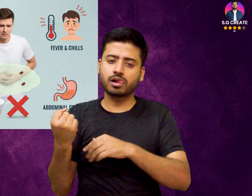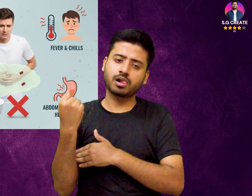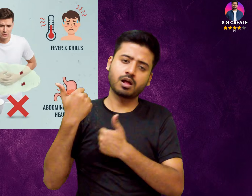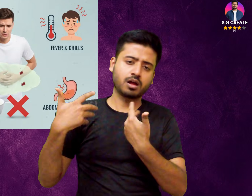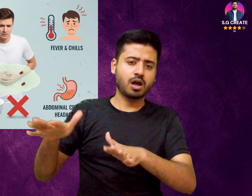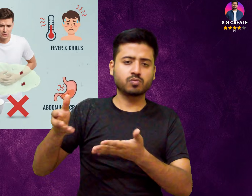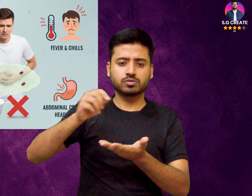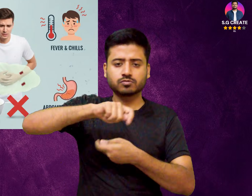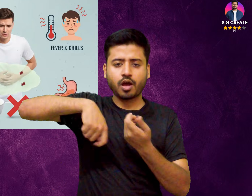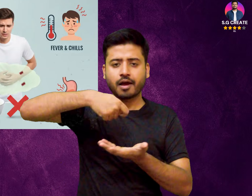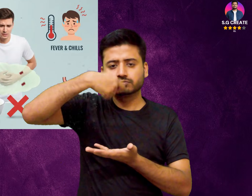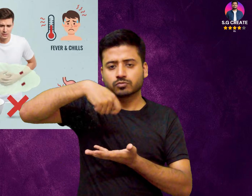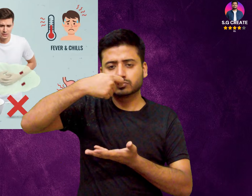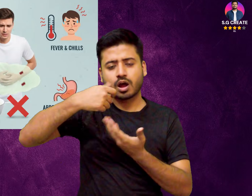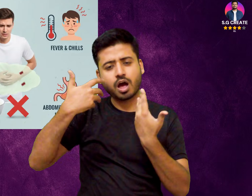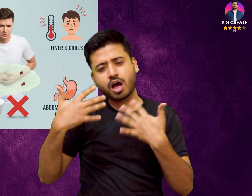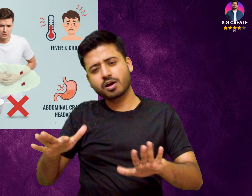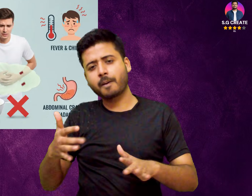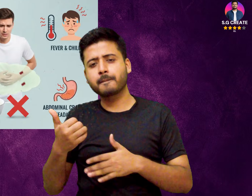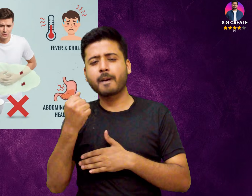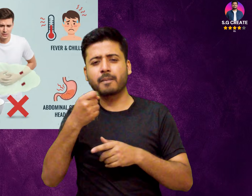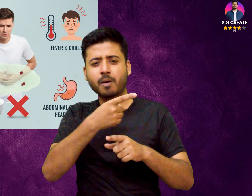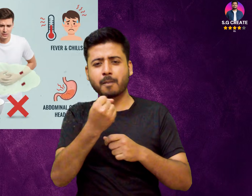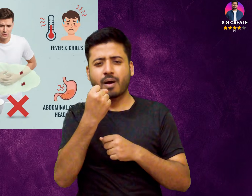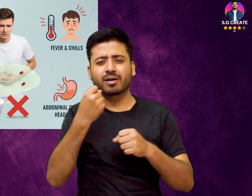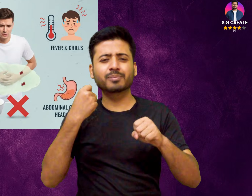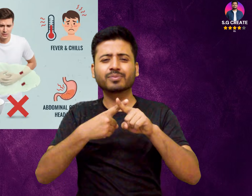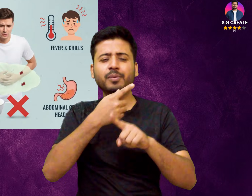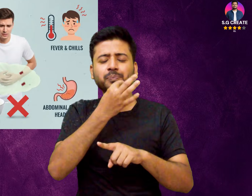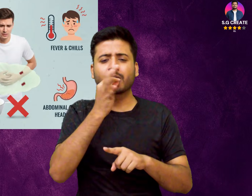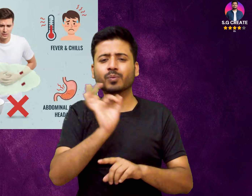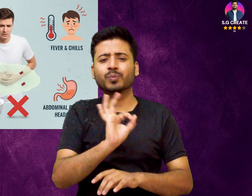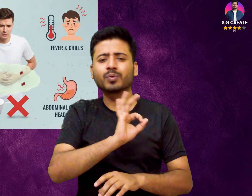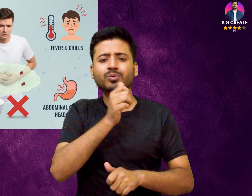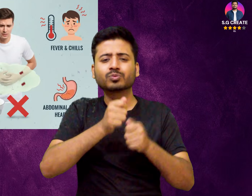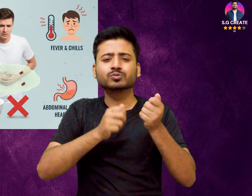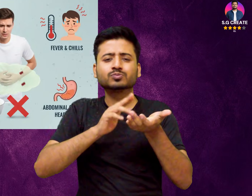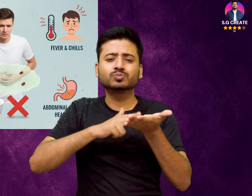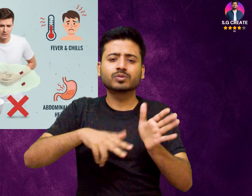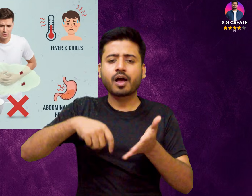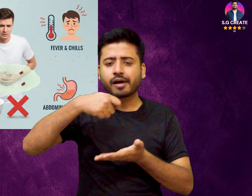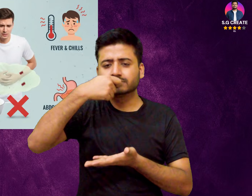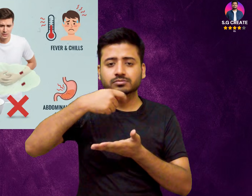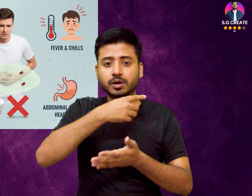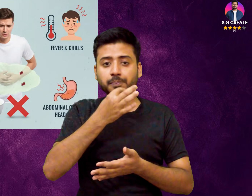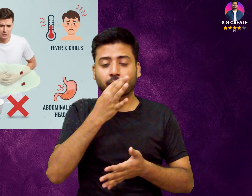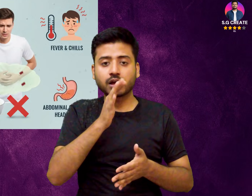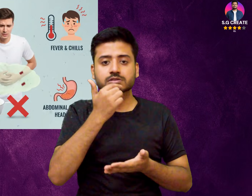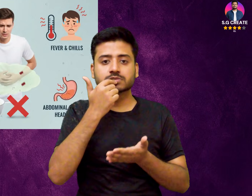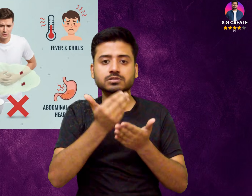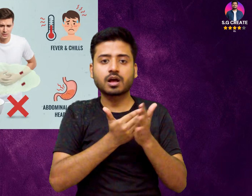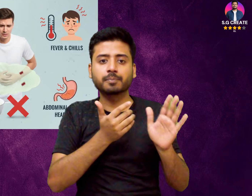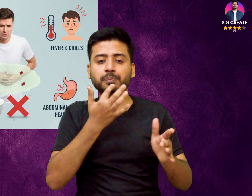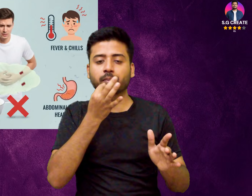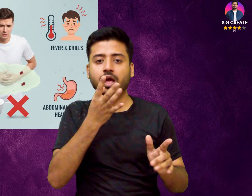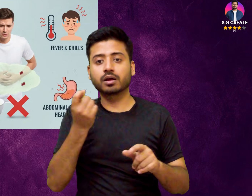reducing bloating. Waiting period. 2 to 3 hours, 30 minutes. Ayurveda suggests separating curd from fruits,